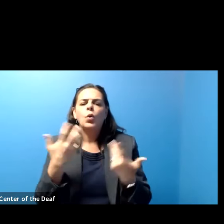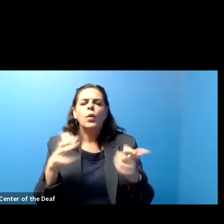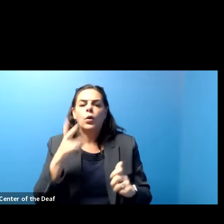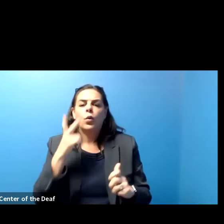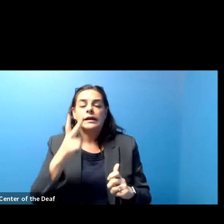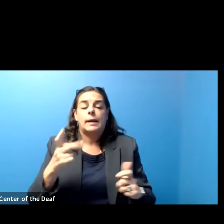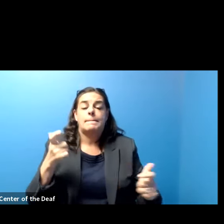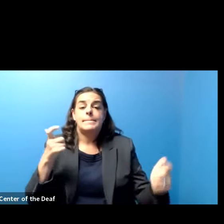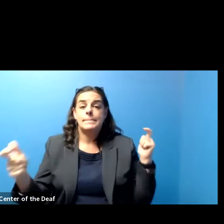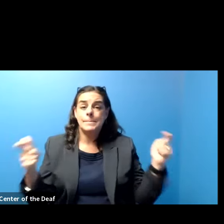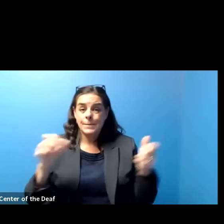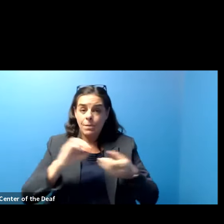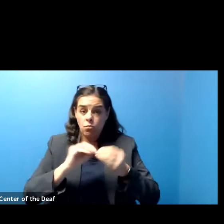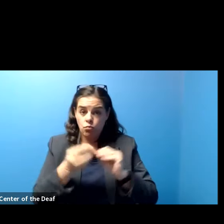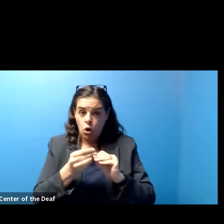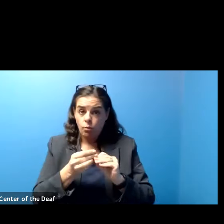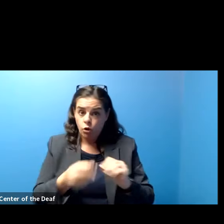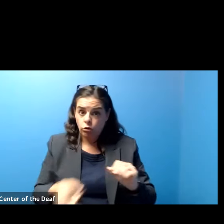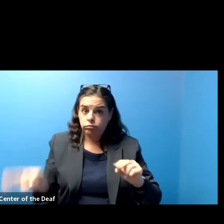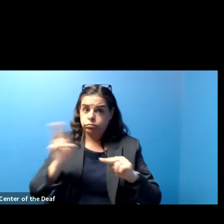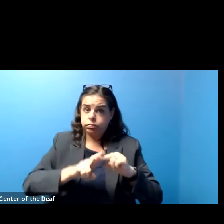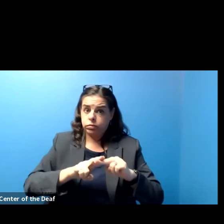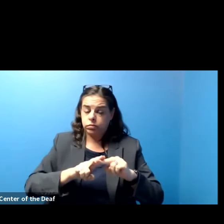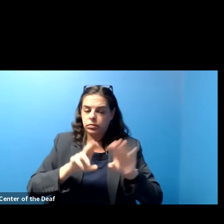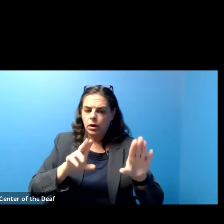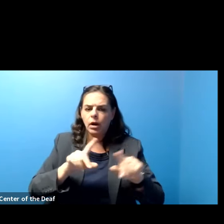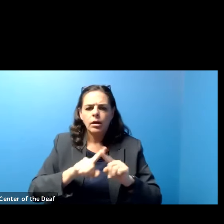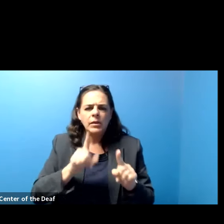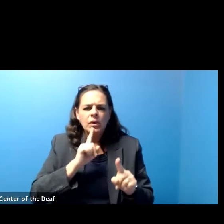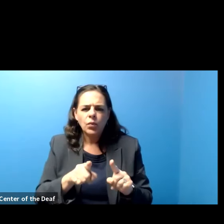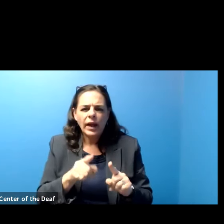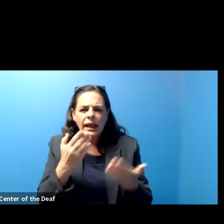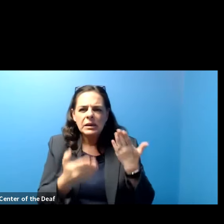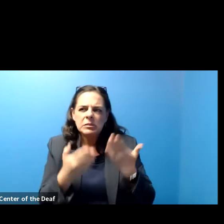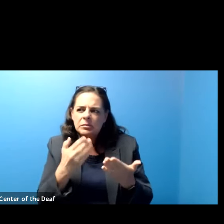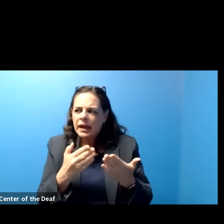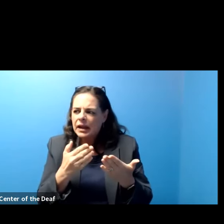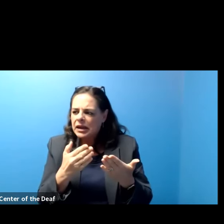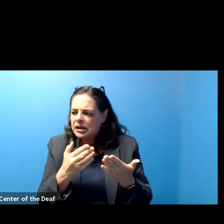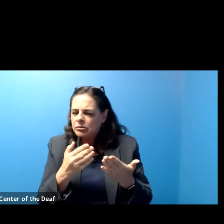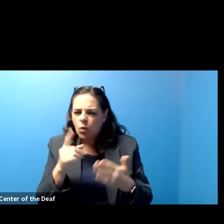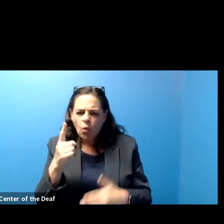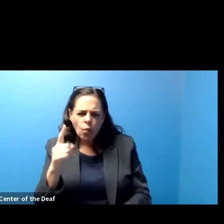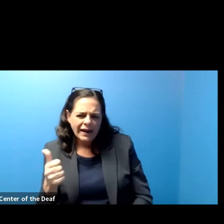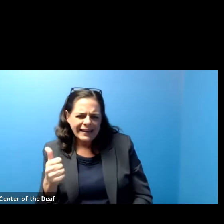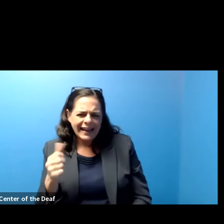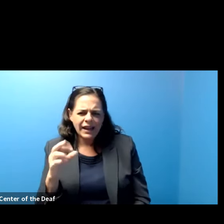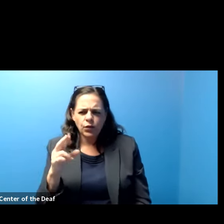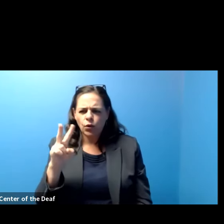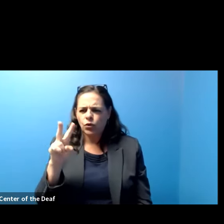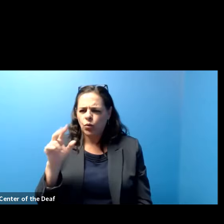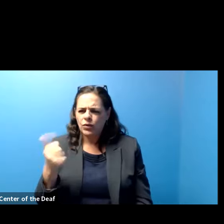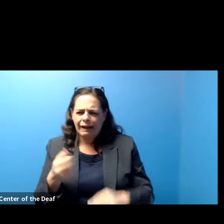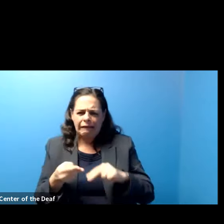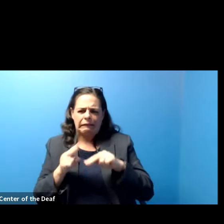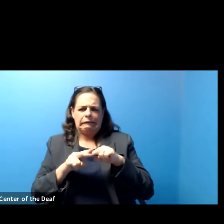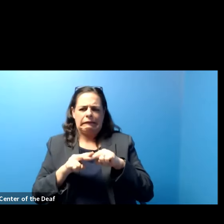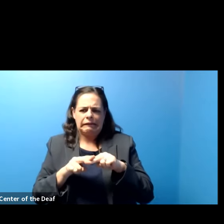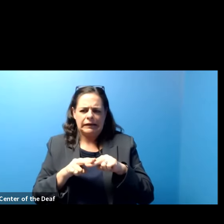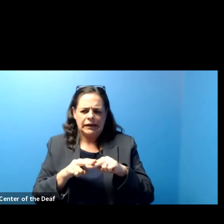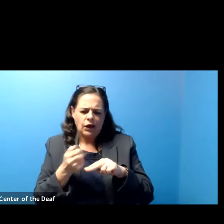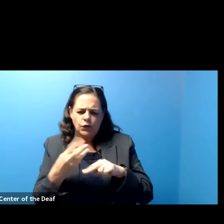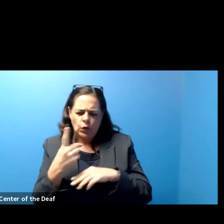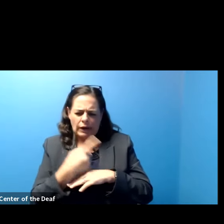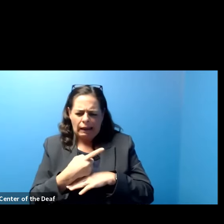huge increases. But really, I think it was maybe a tenth or 2/10 of a difference in days